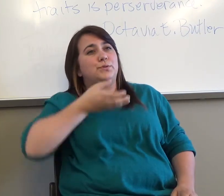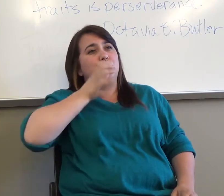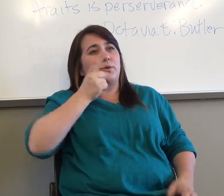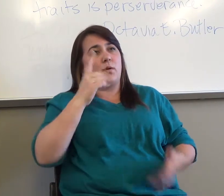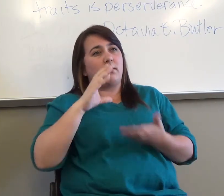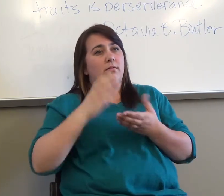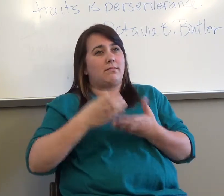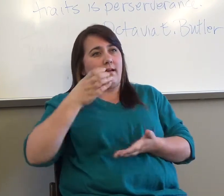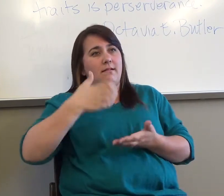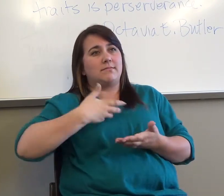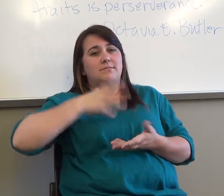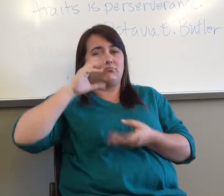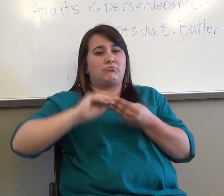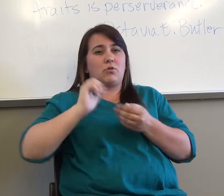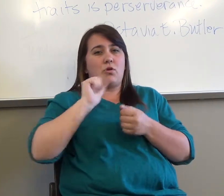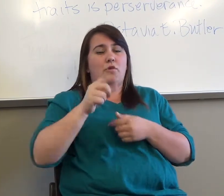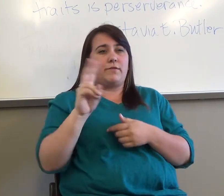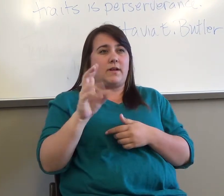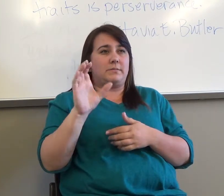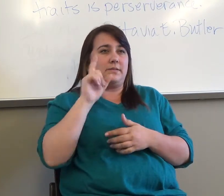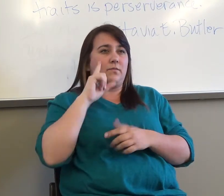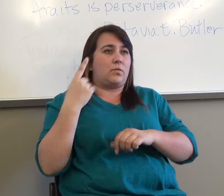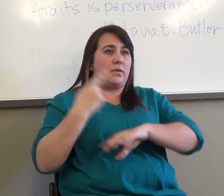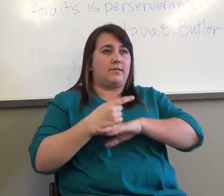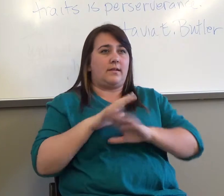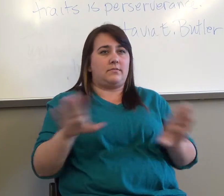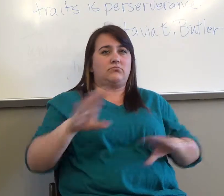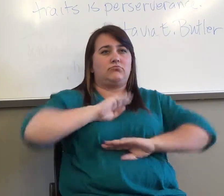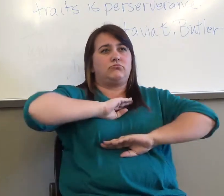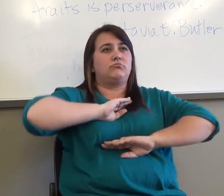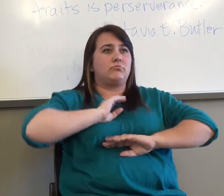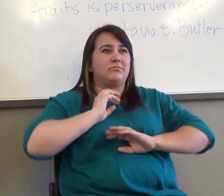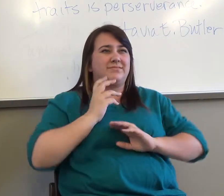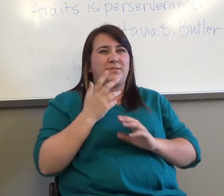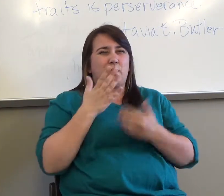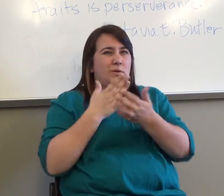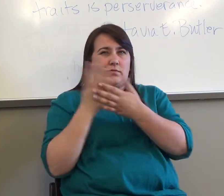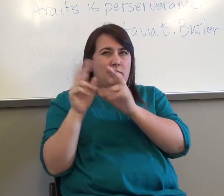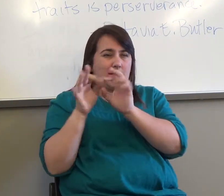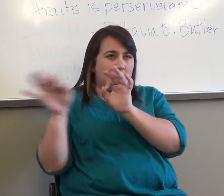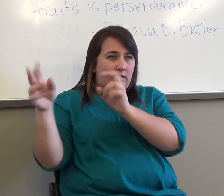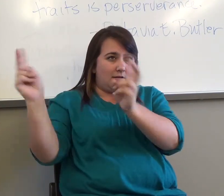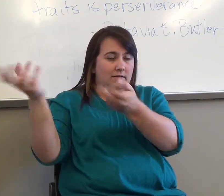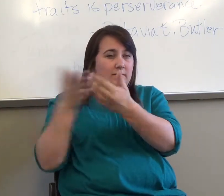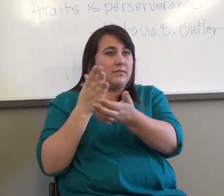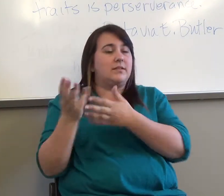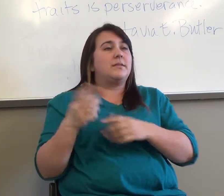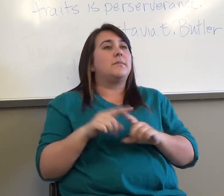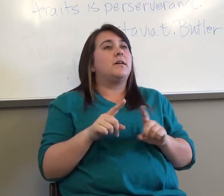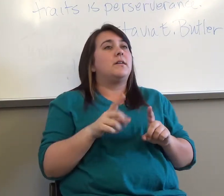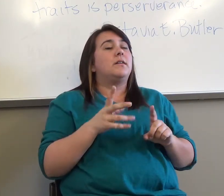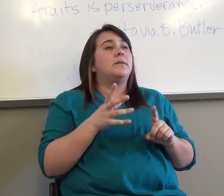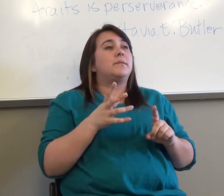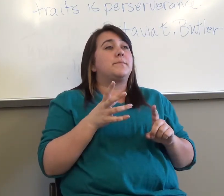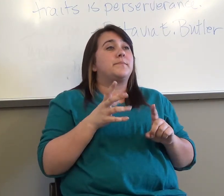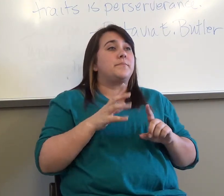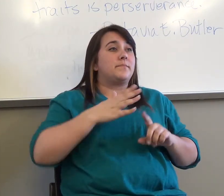orange juice and you get all your vitamin C for the day, or whatever they say. But what might be